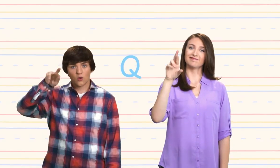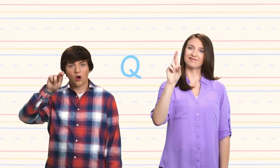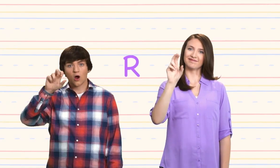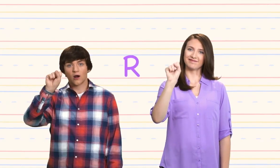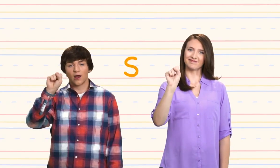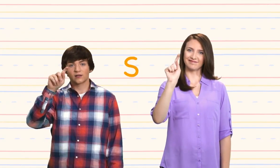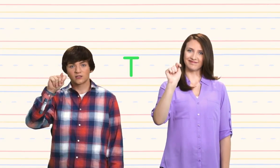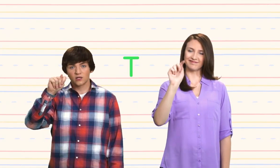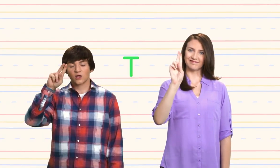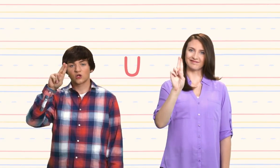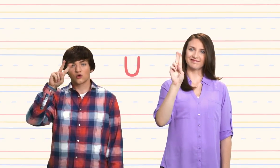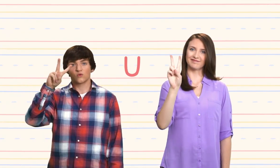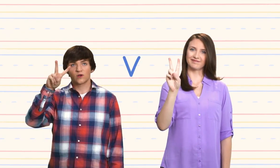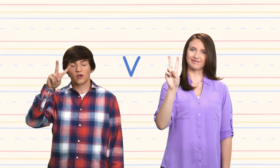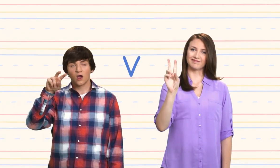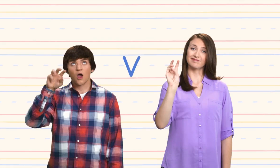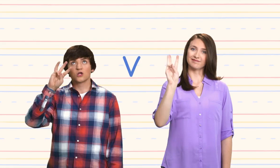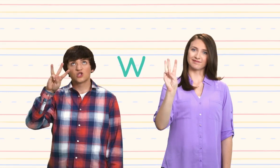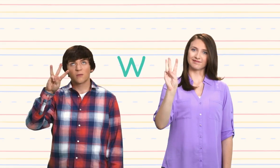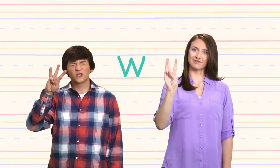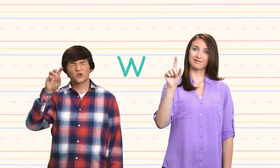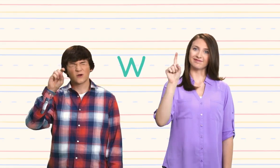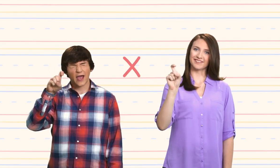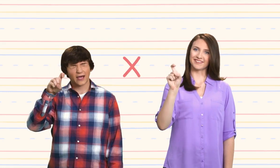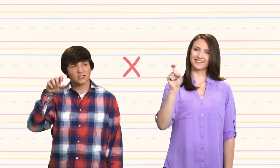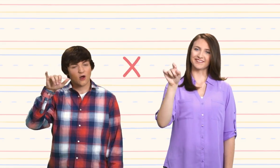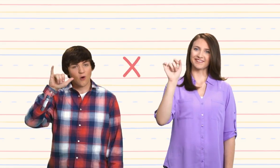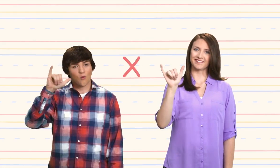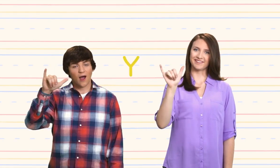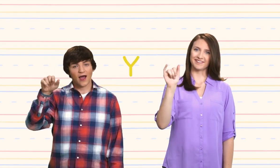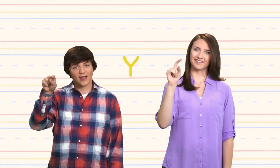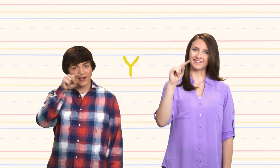R S T U V W X Y Z.